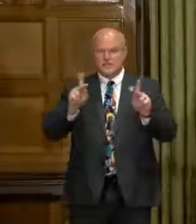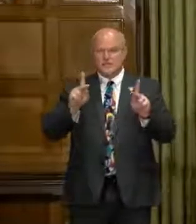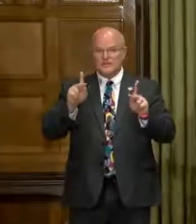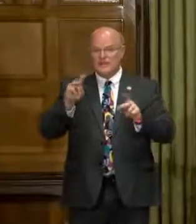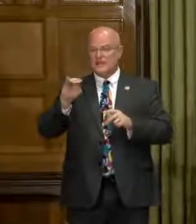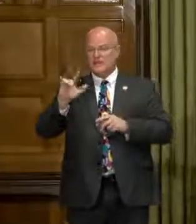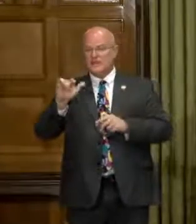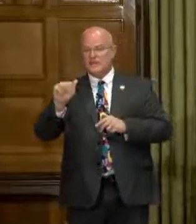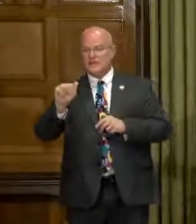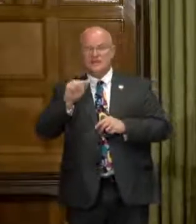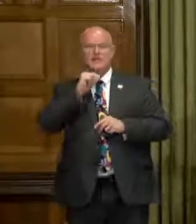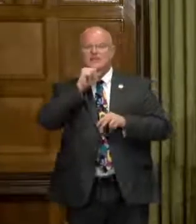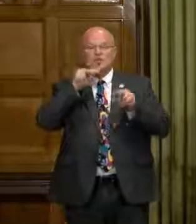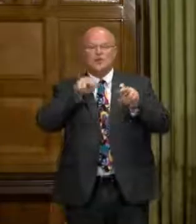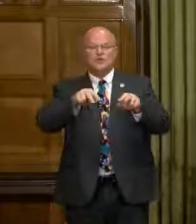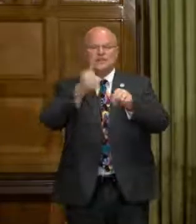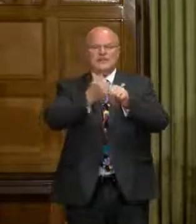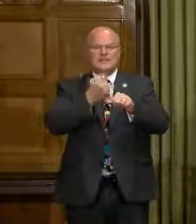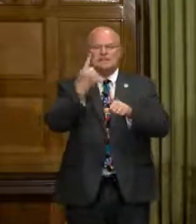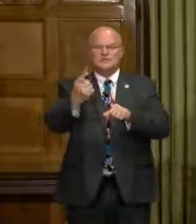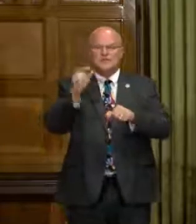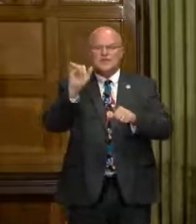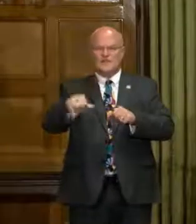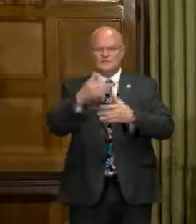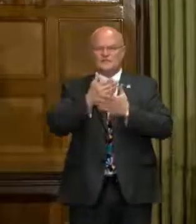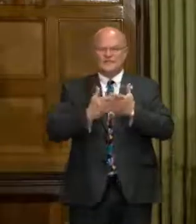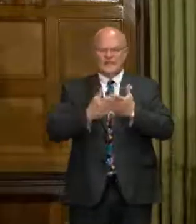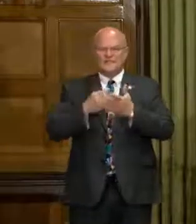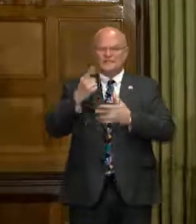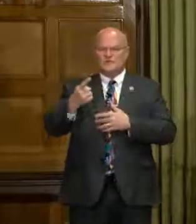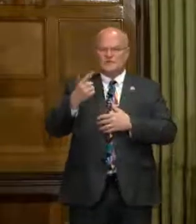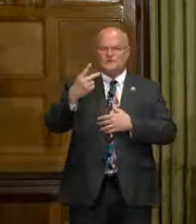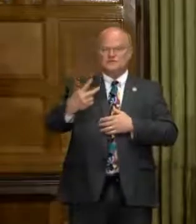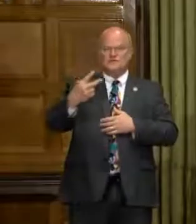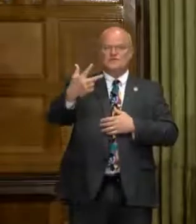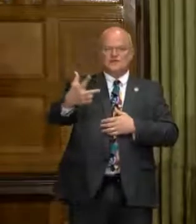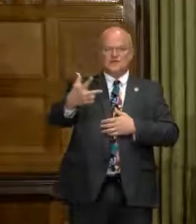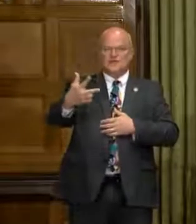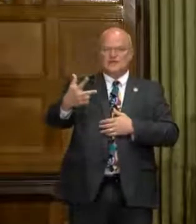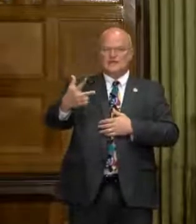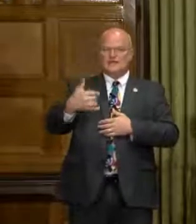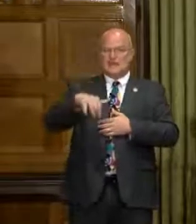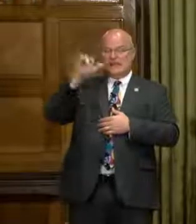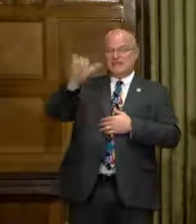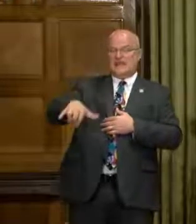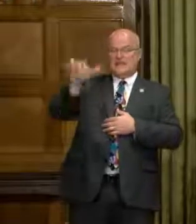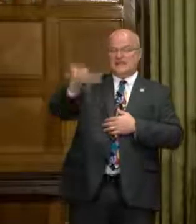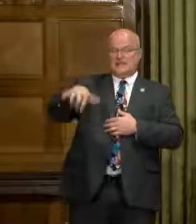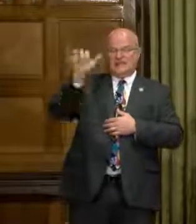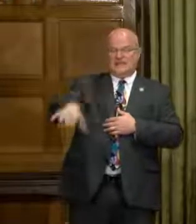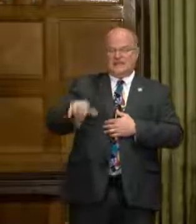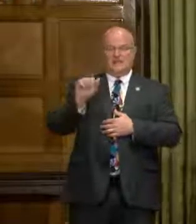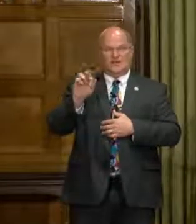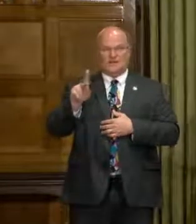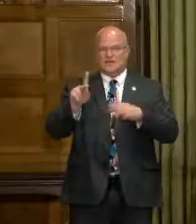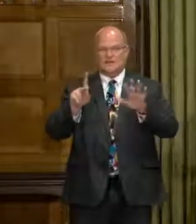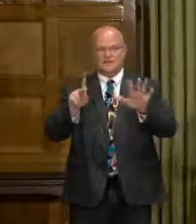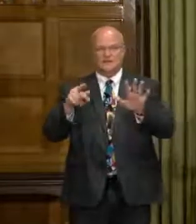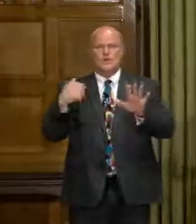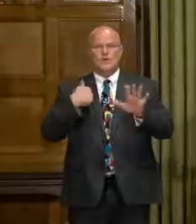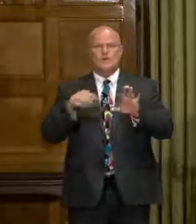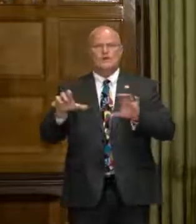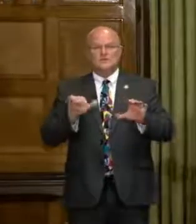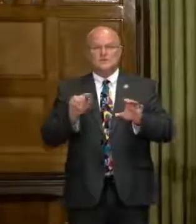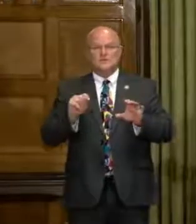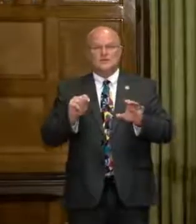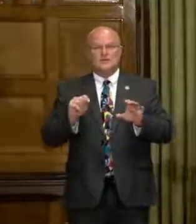media, don't look at each one of those phases that are very helpful to us and say that's what's going to happen in Arkansas. We were going to